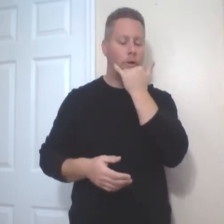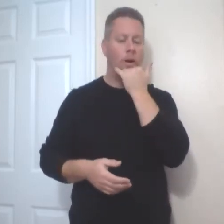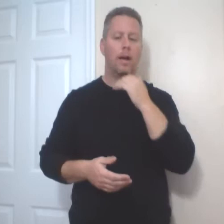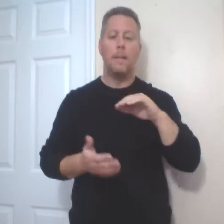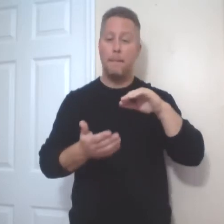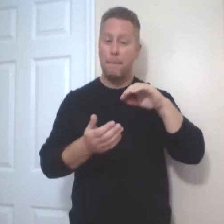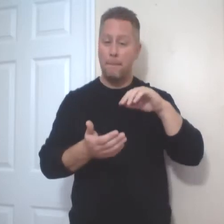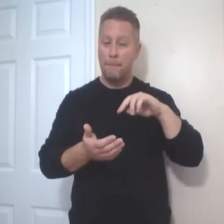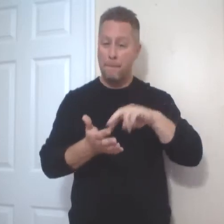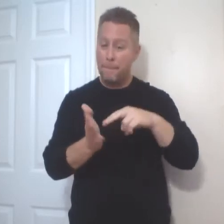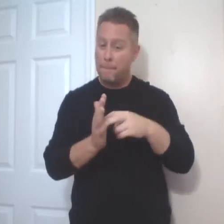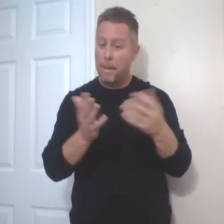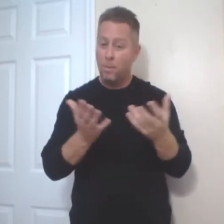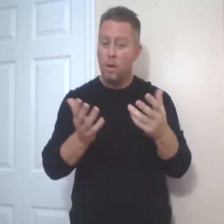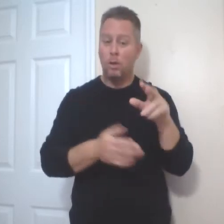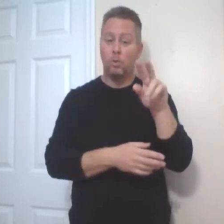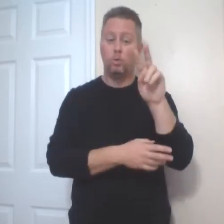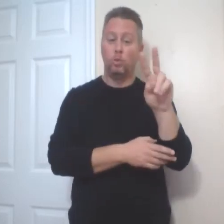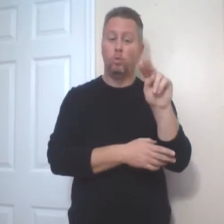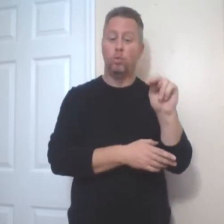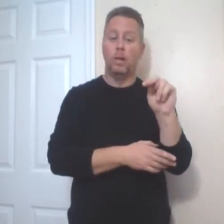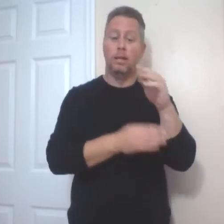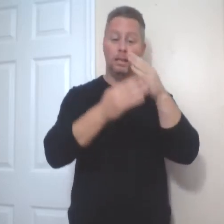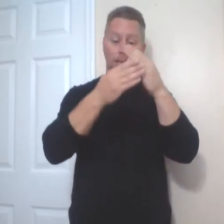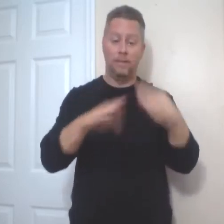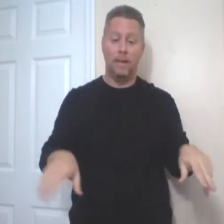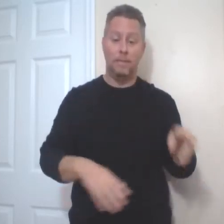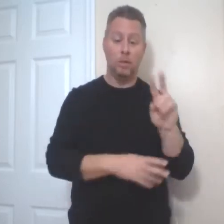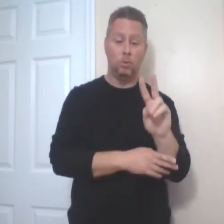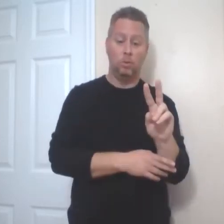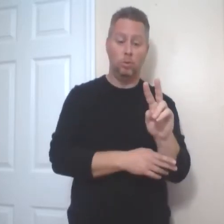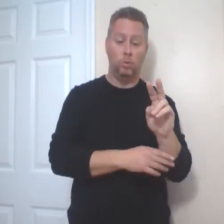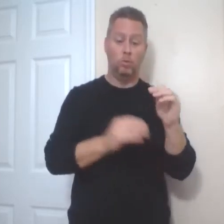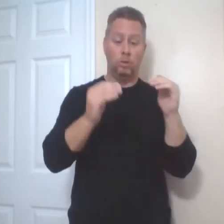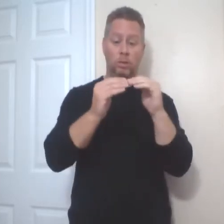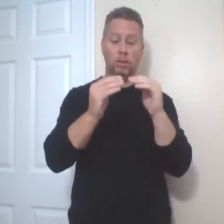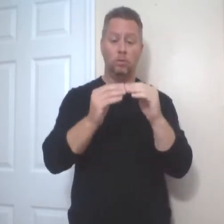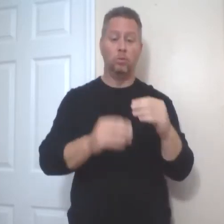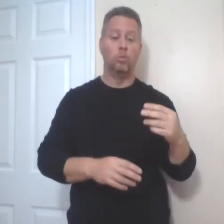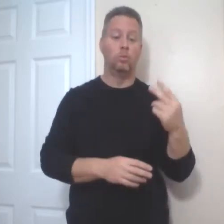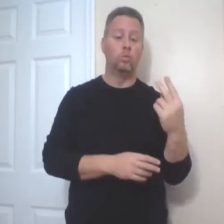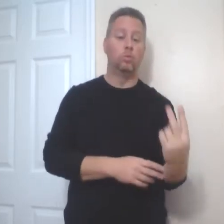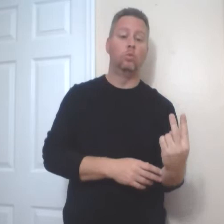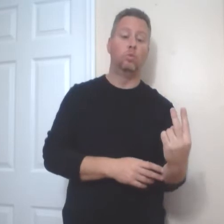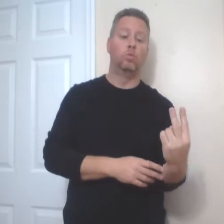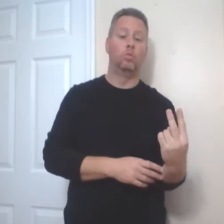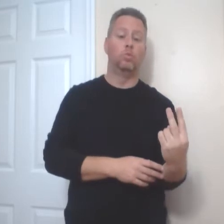2. Your final answer is n equal to negative 2.